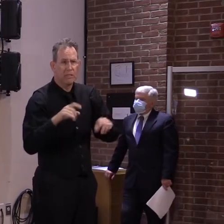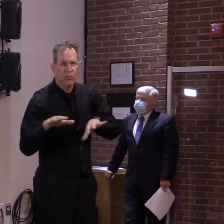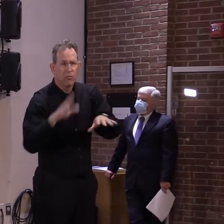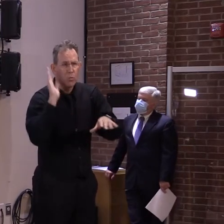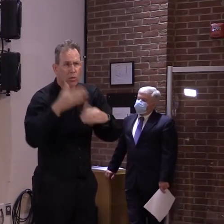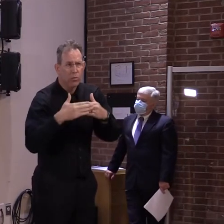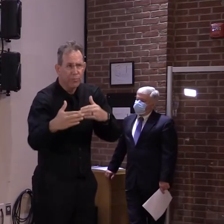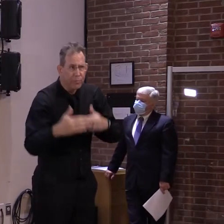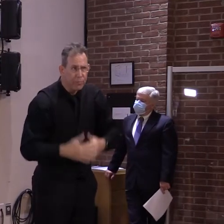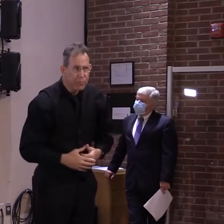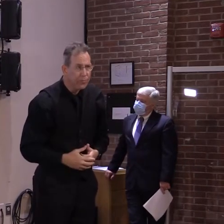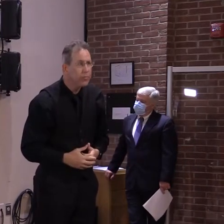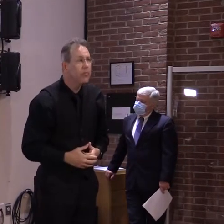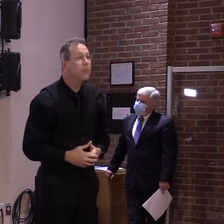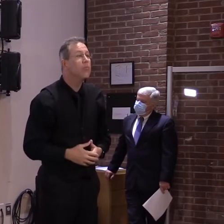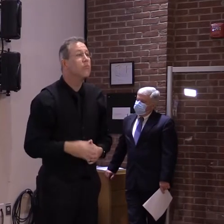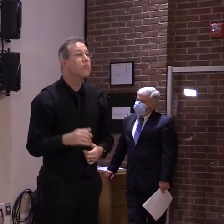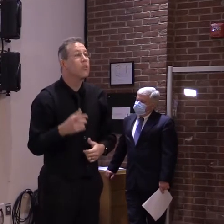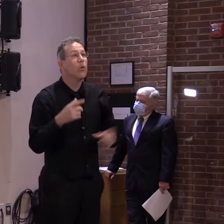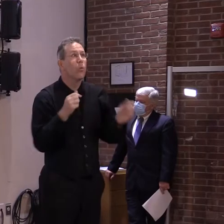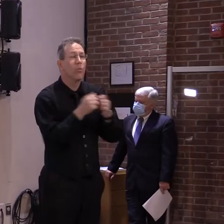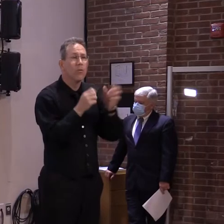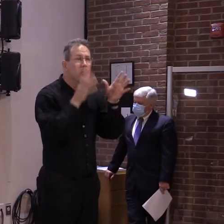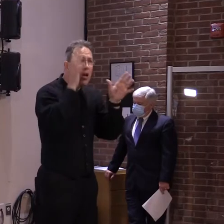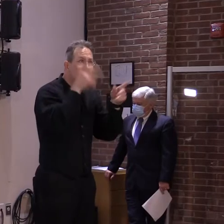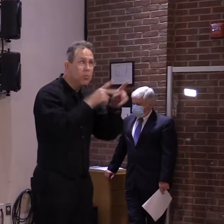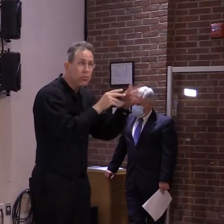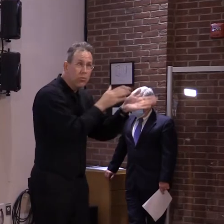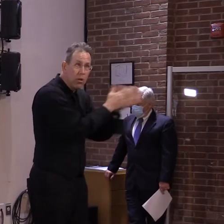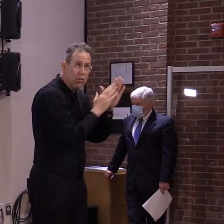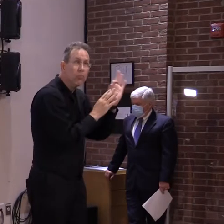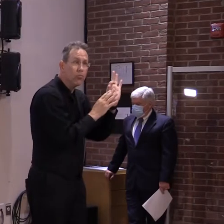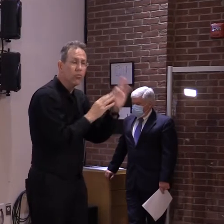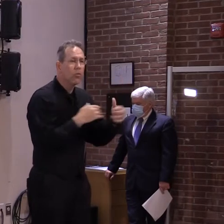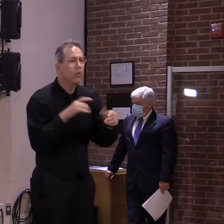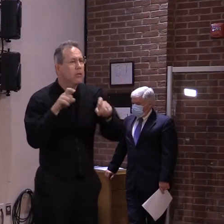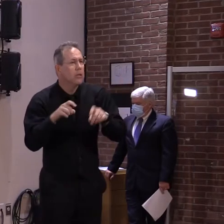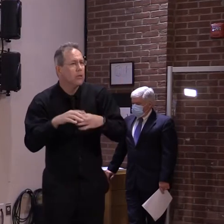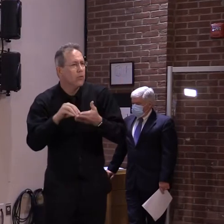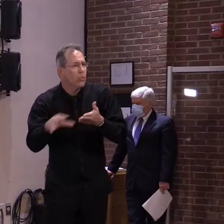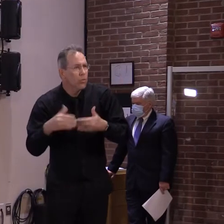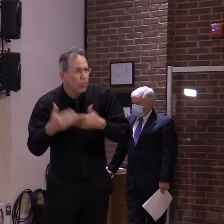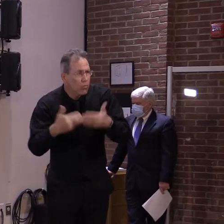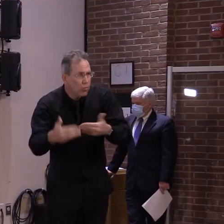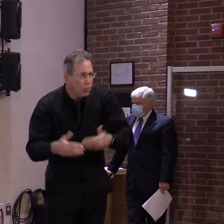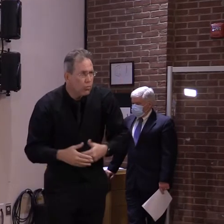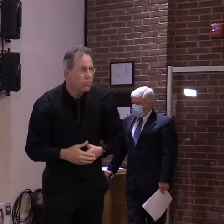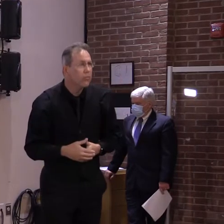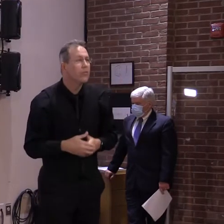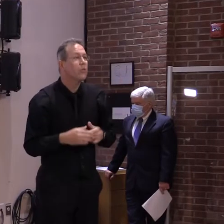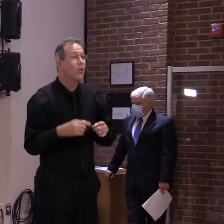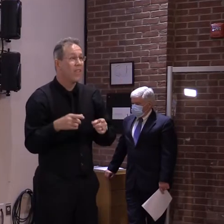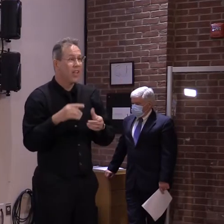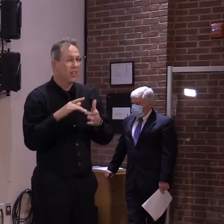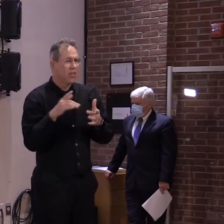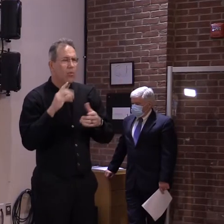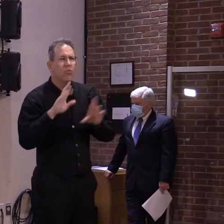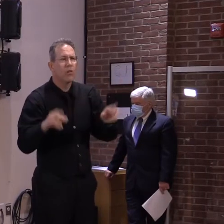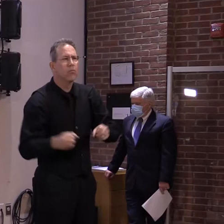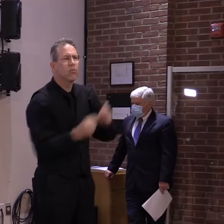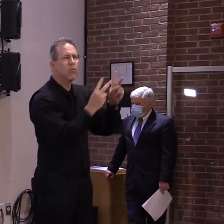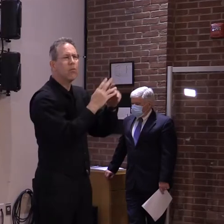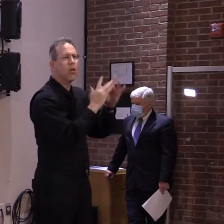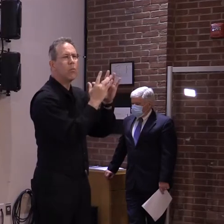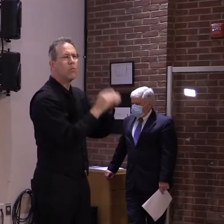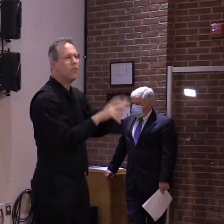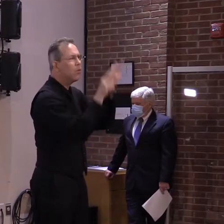parental consent. Results will be reported to families via a secure online portal, and any positive results will be